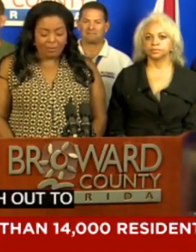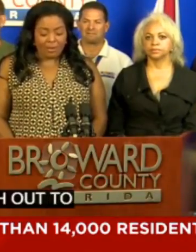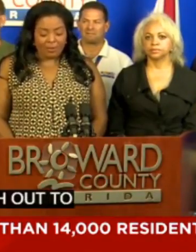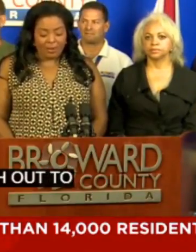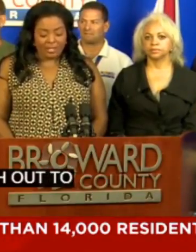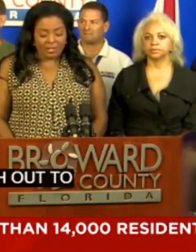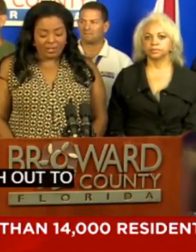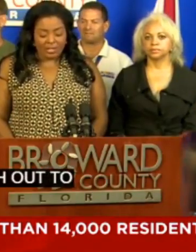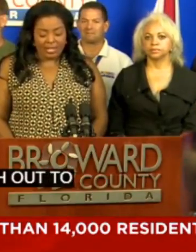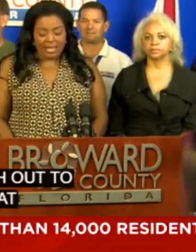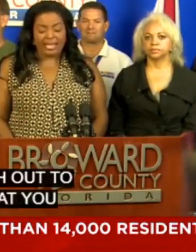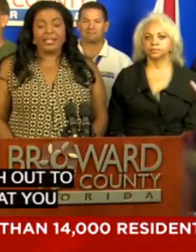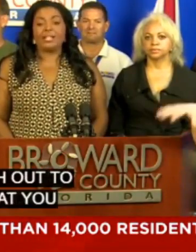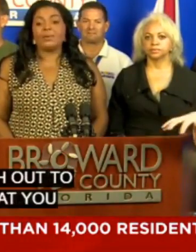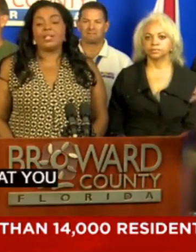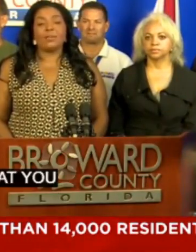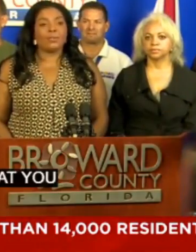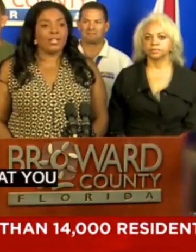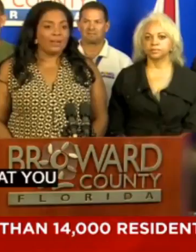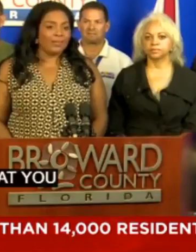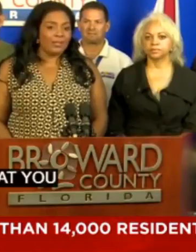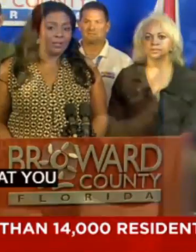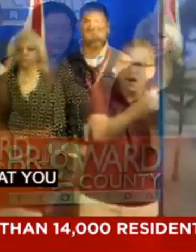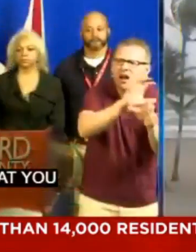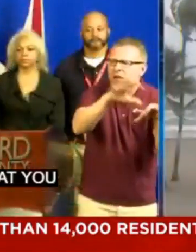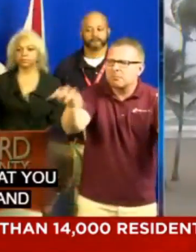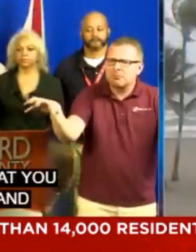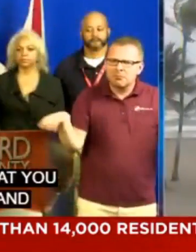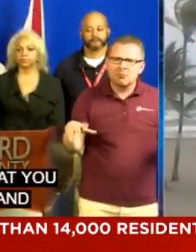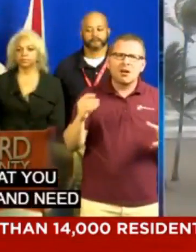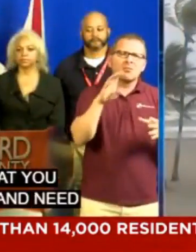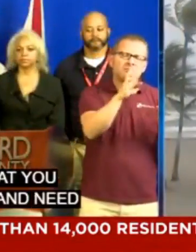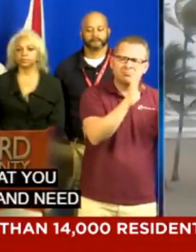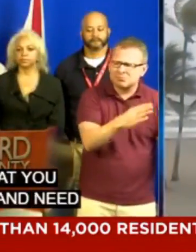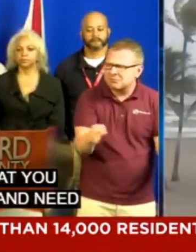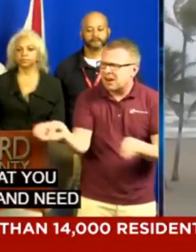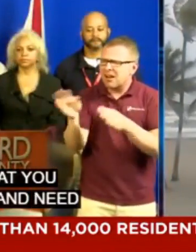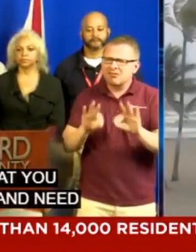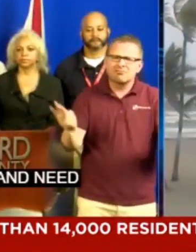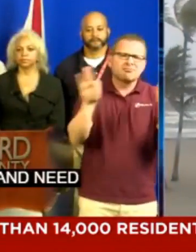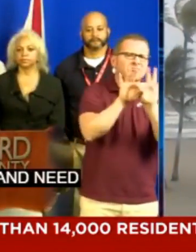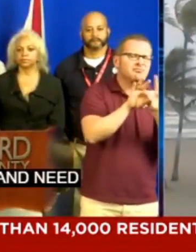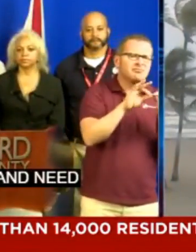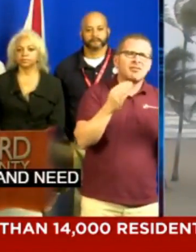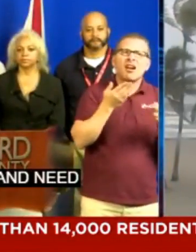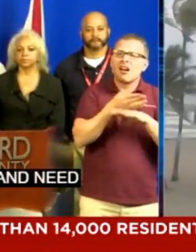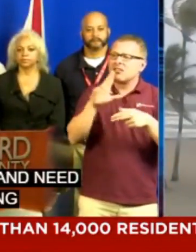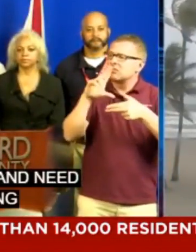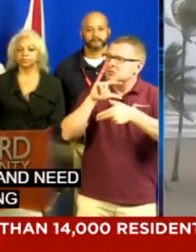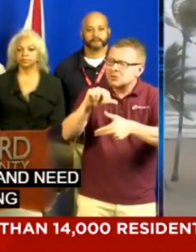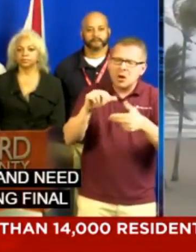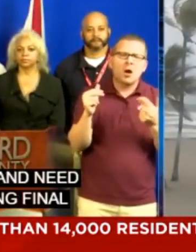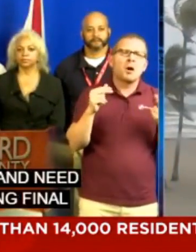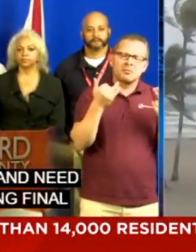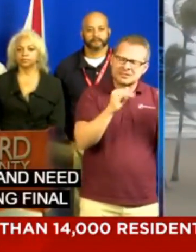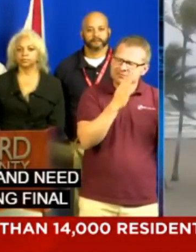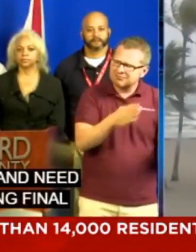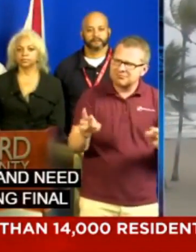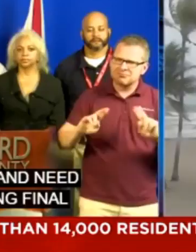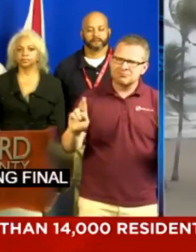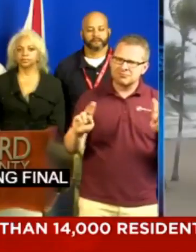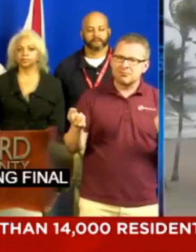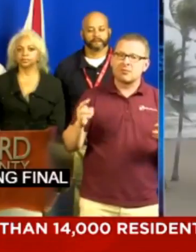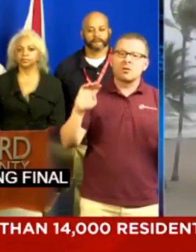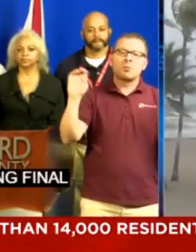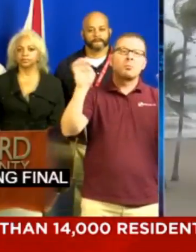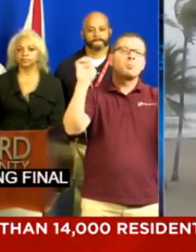preparations and in a recovery effort. The Broward County Emergency Hotline is open 24 hours a day, 7 days